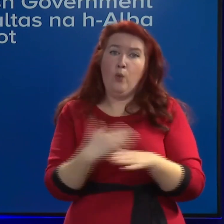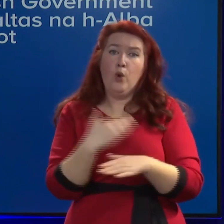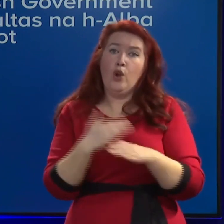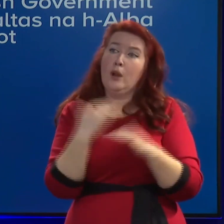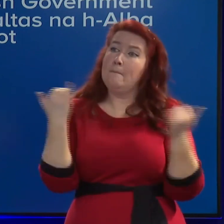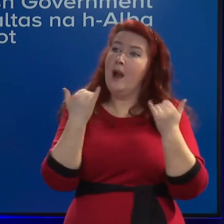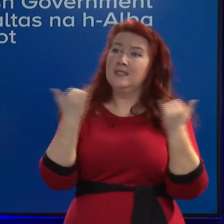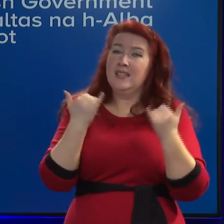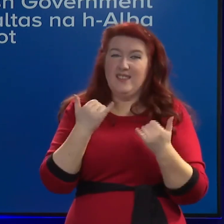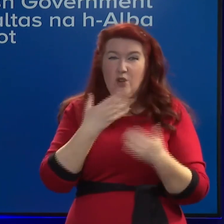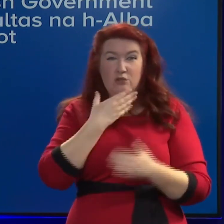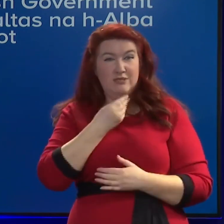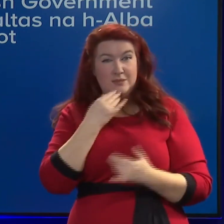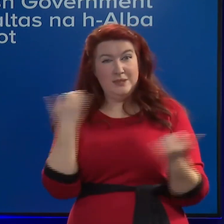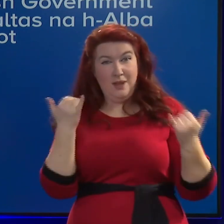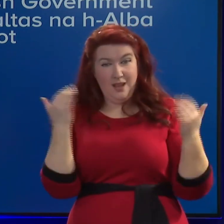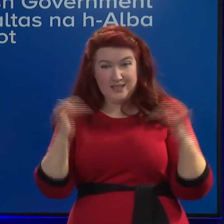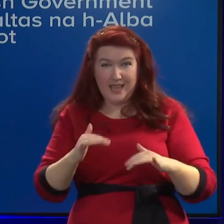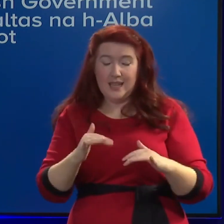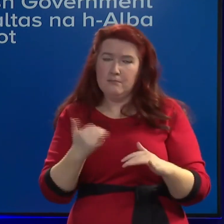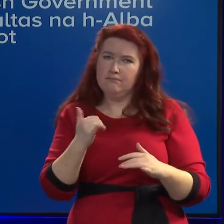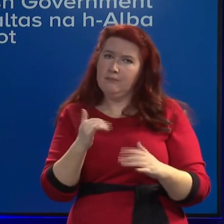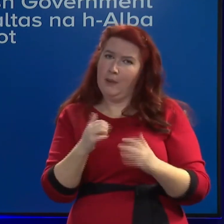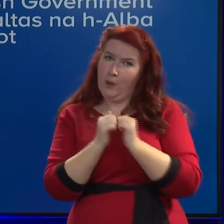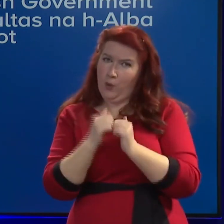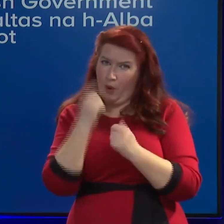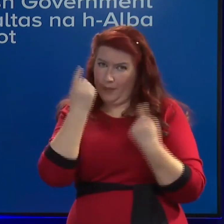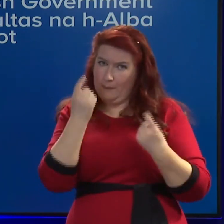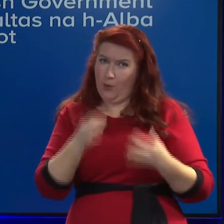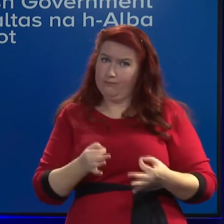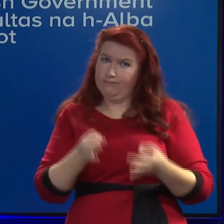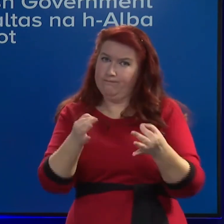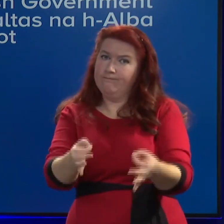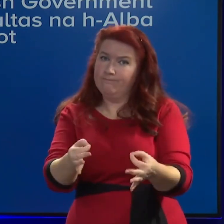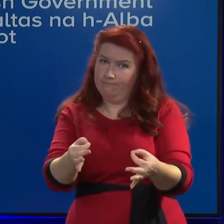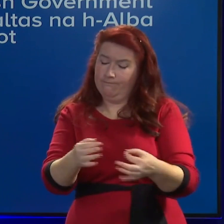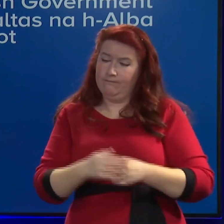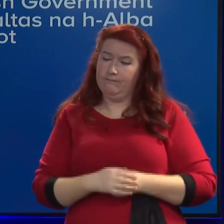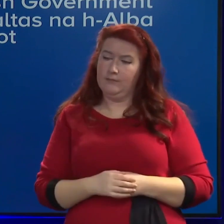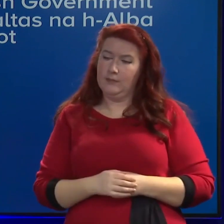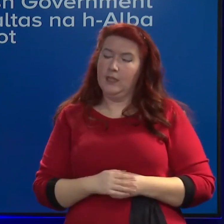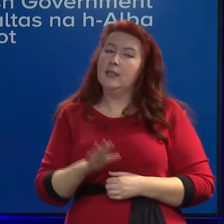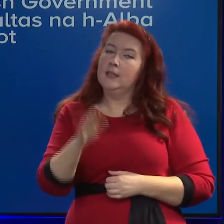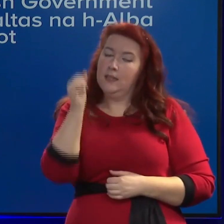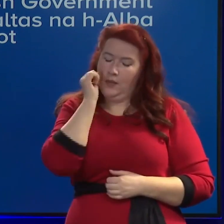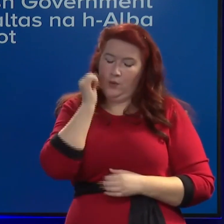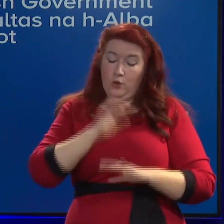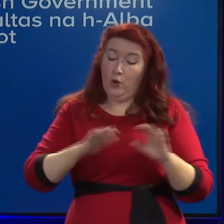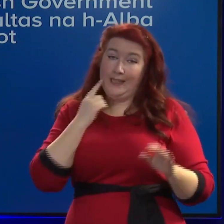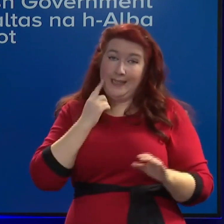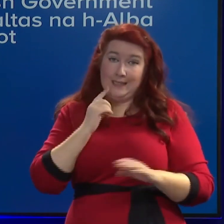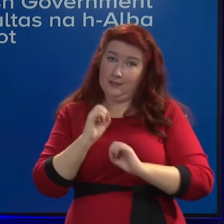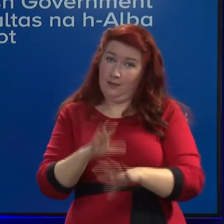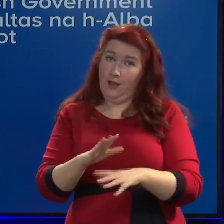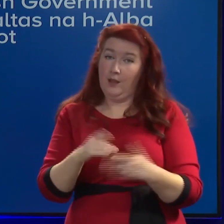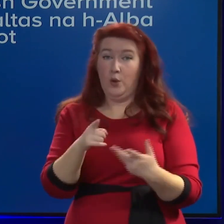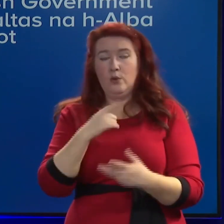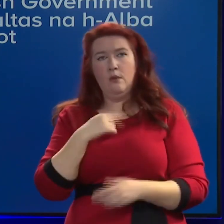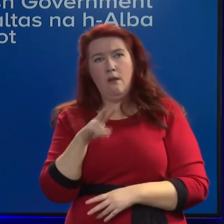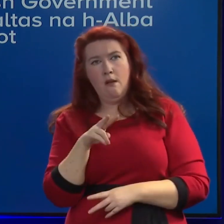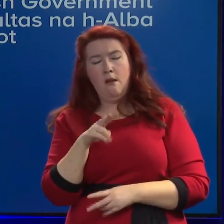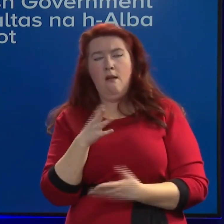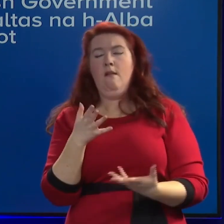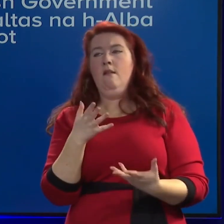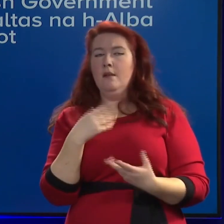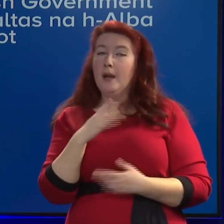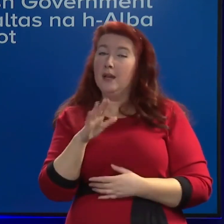Christmas parties. Now, this is not easy advice to give or to hear, but it is incumbent on public health experts to